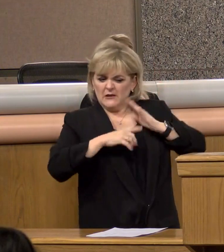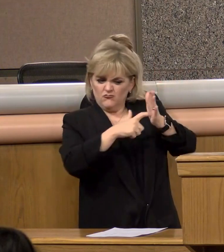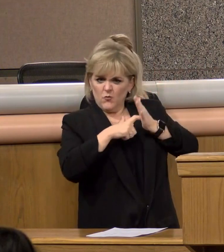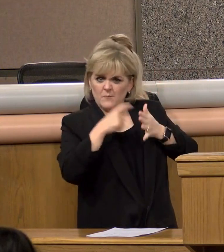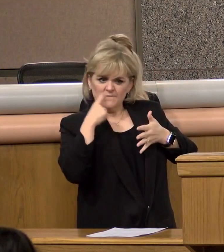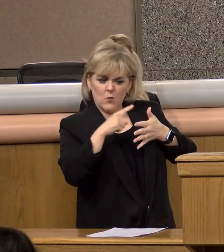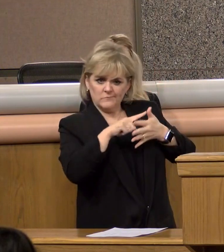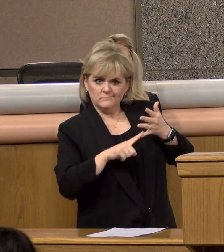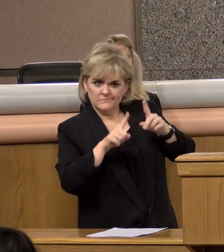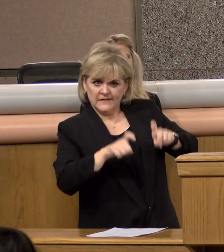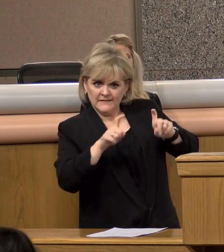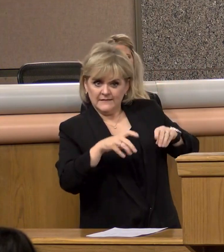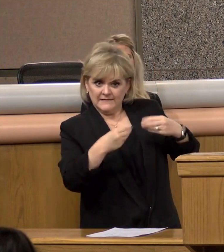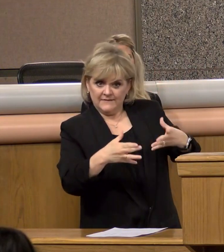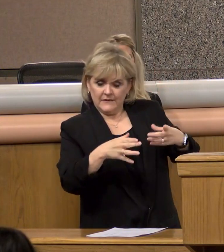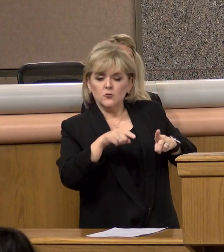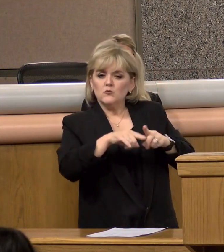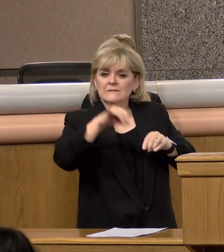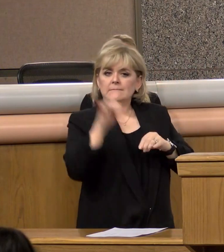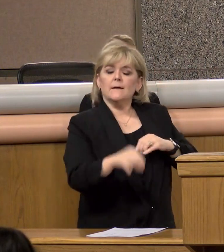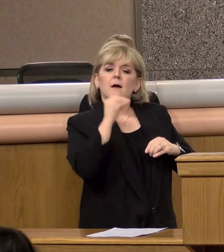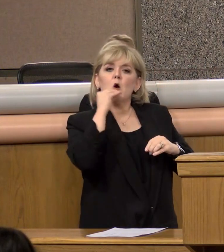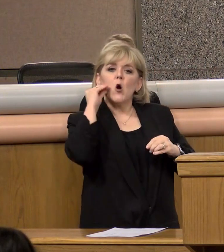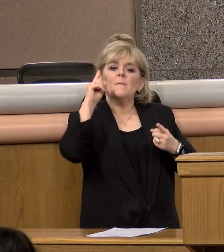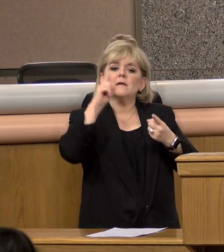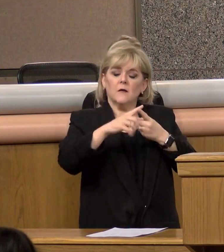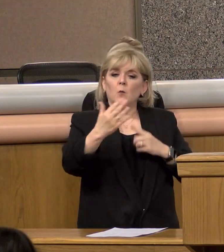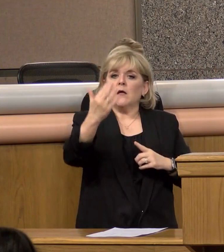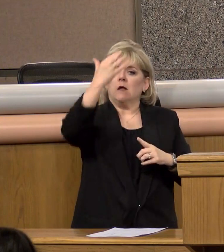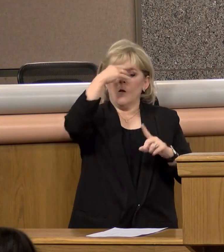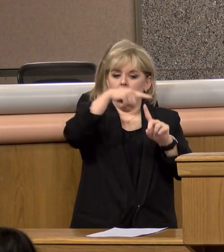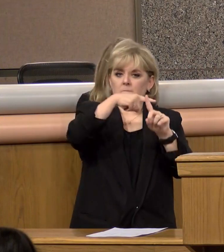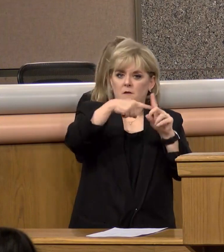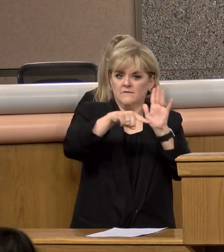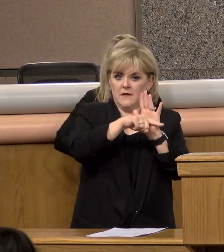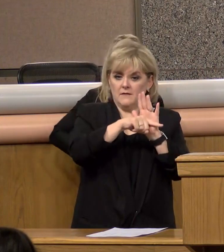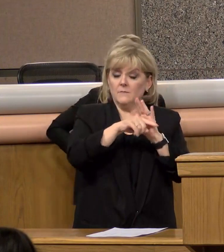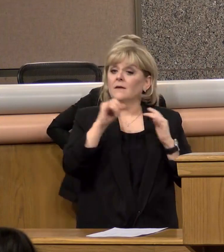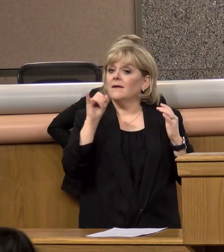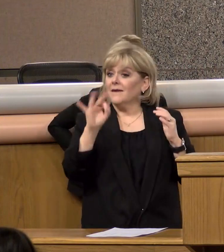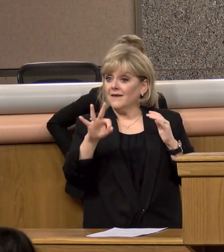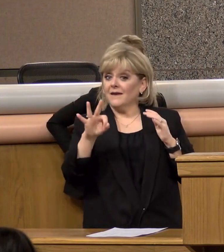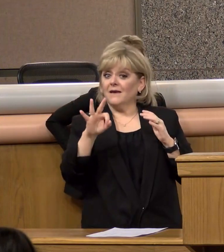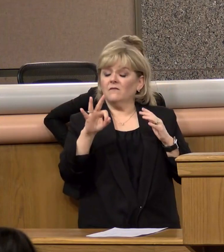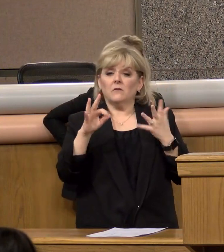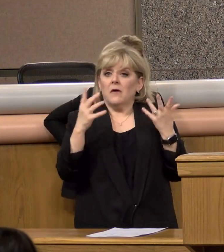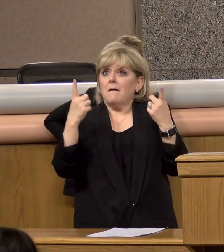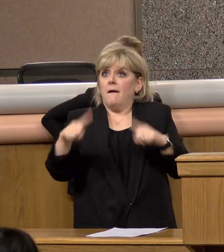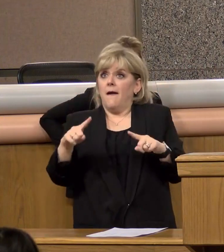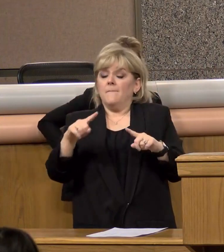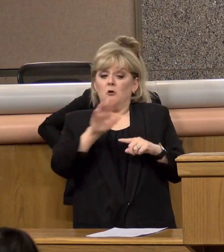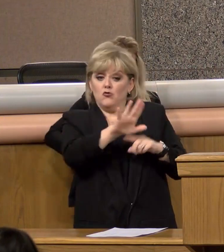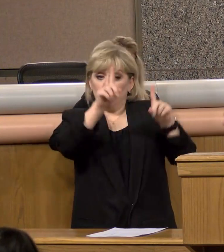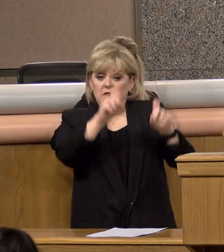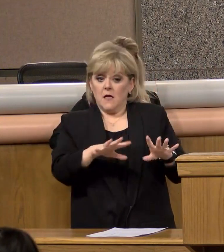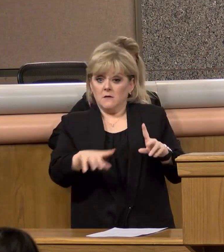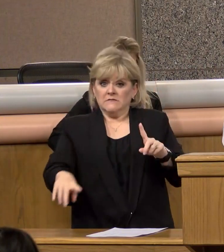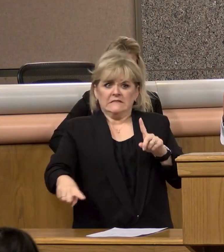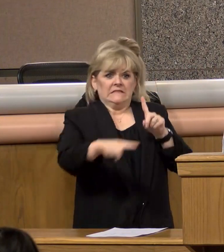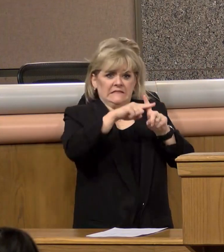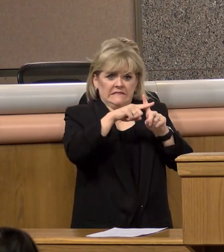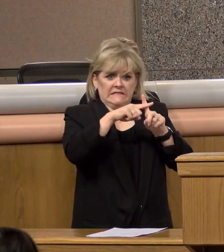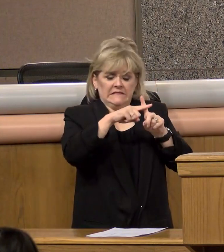until that test result comes back. That way, if you do come back positive, you haven't been out in the community engaging in social